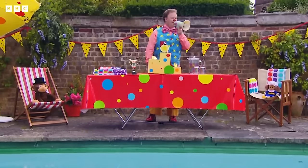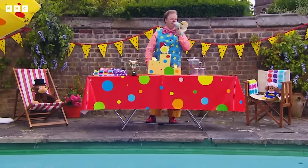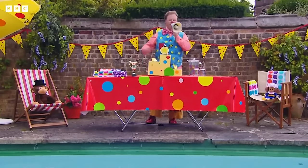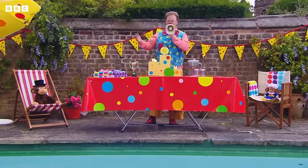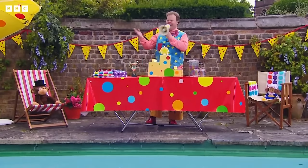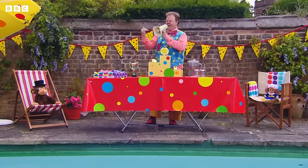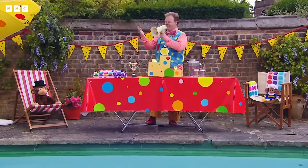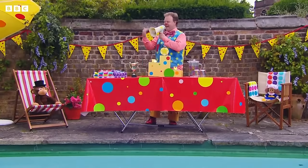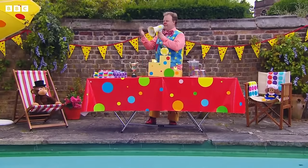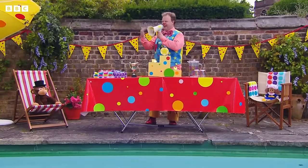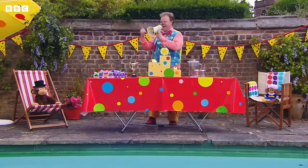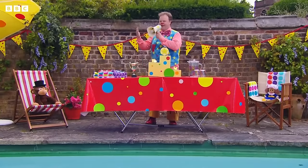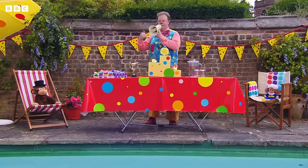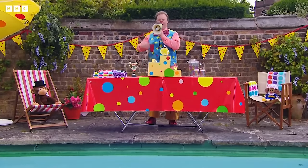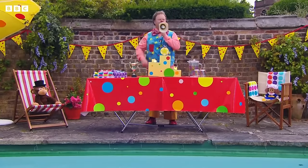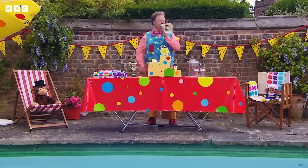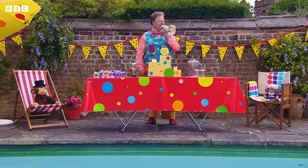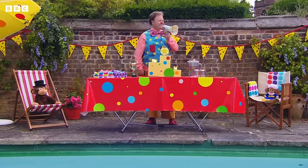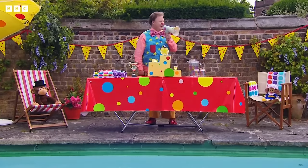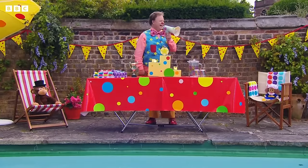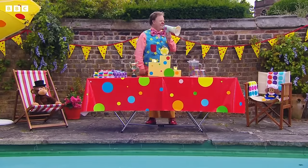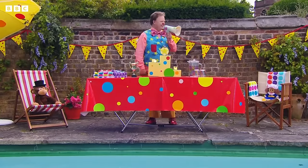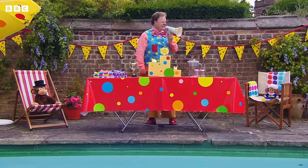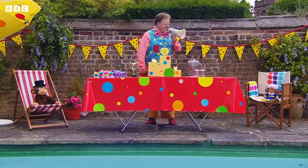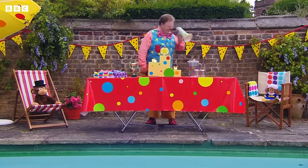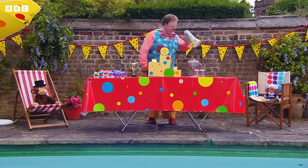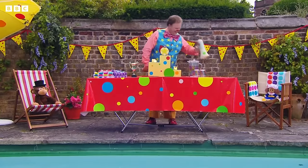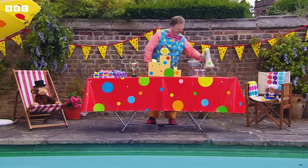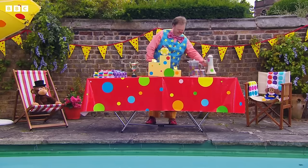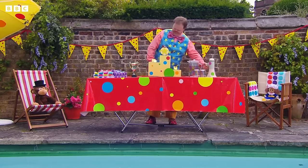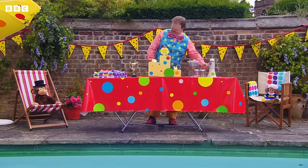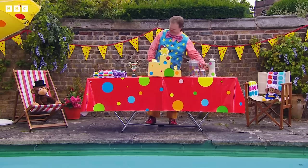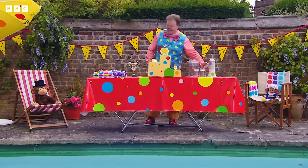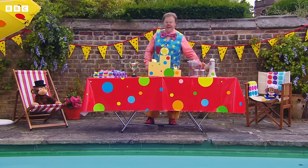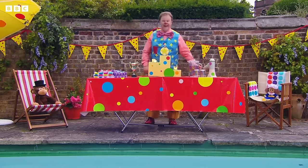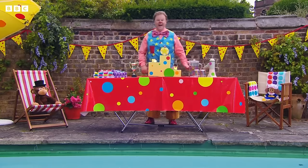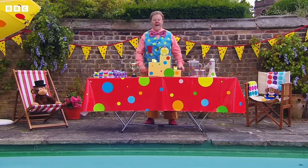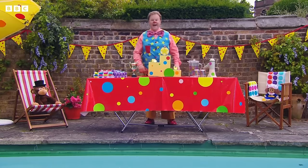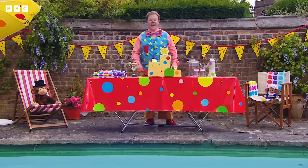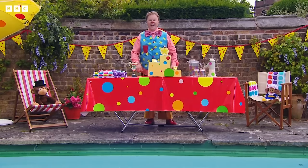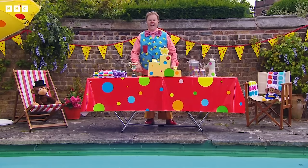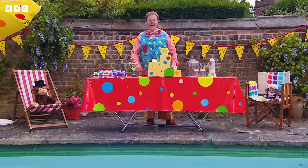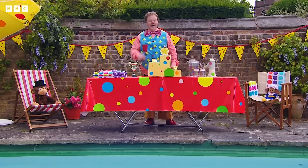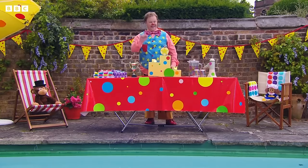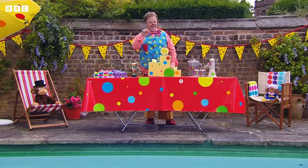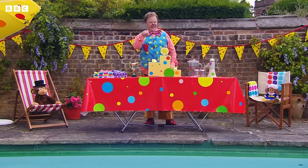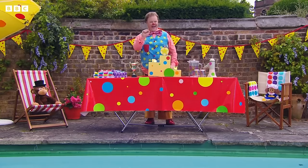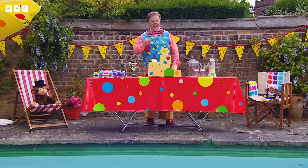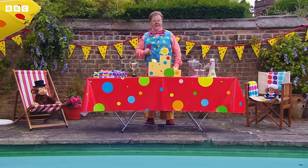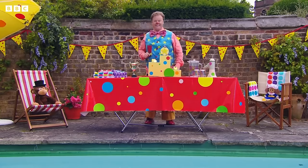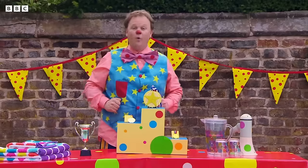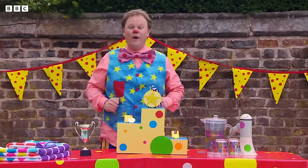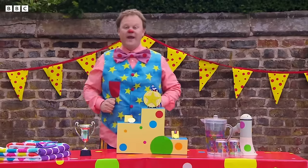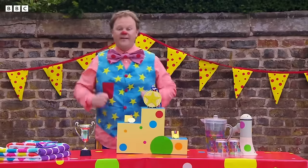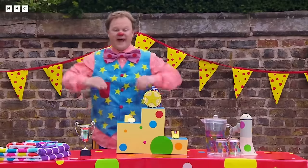Welcome, please. Come on in. Welcome. This looks exciting, Mr. Tumble. Yes, we're going to